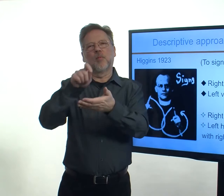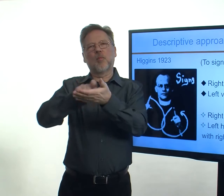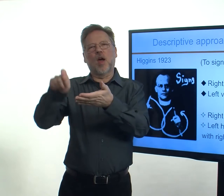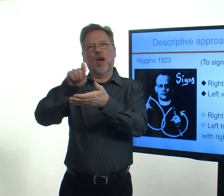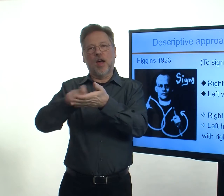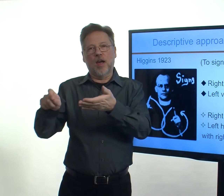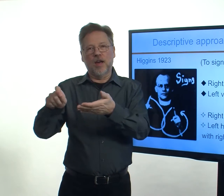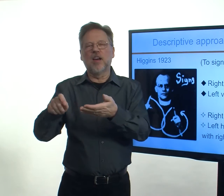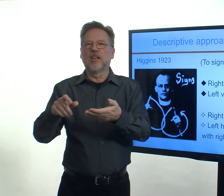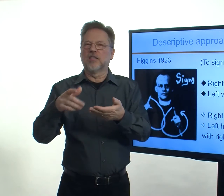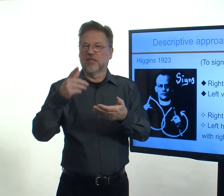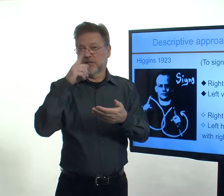which look like this.